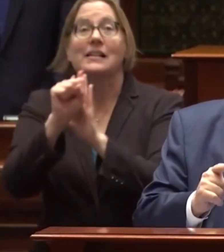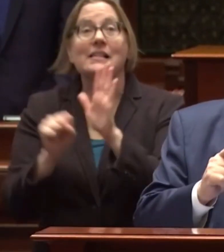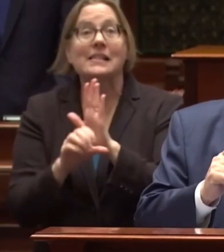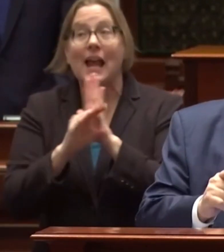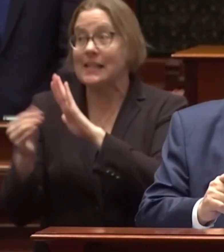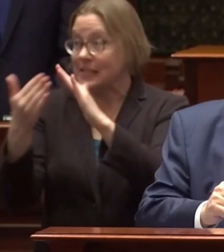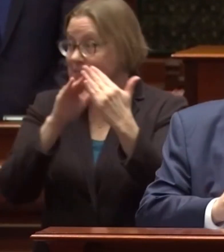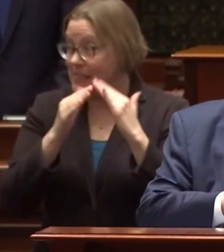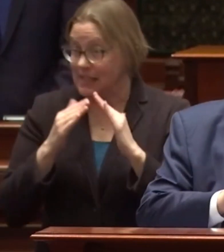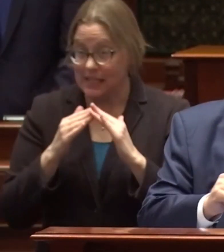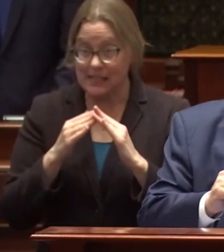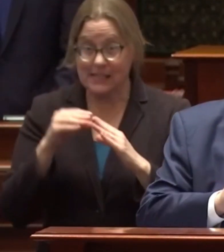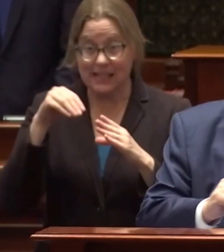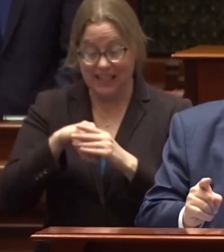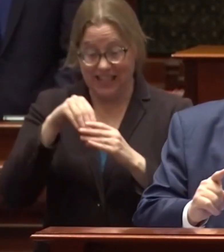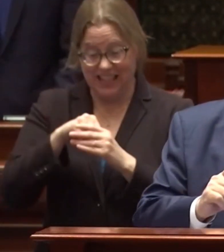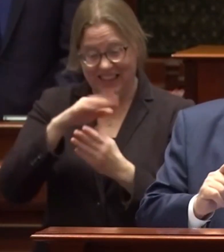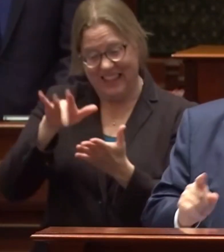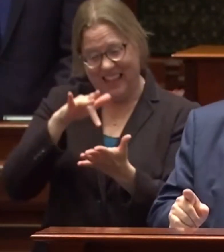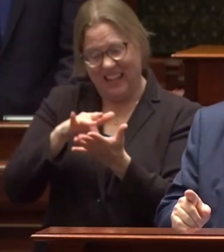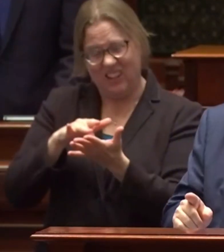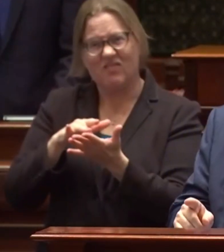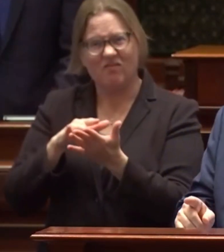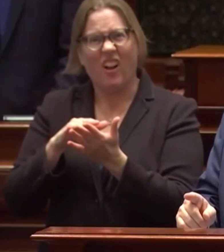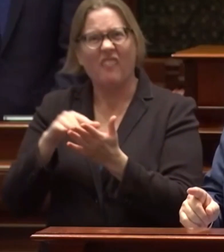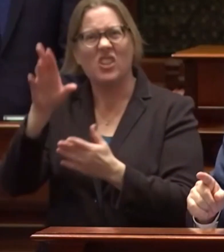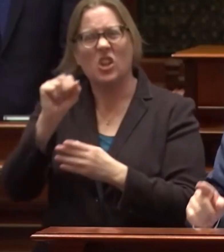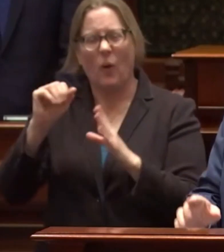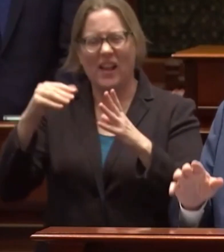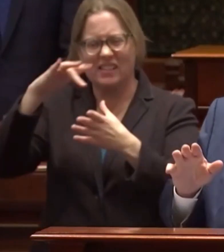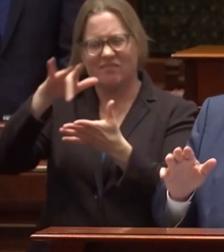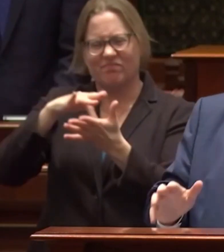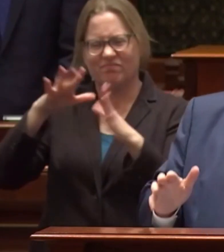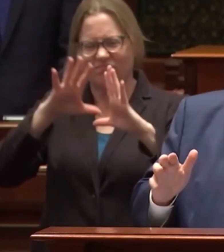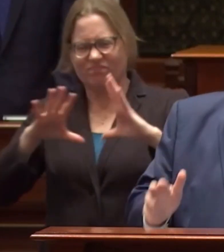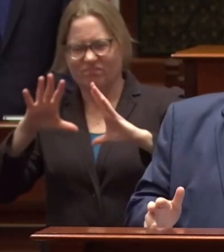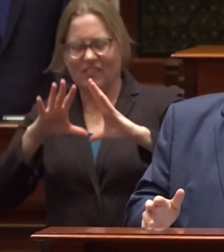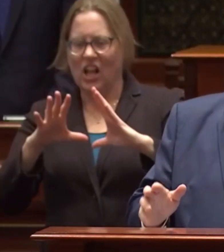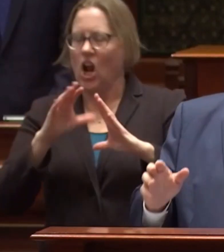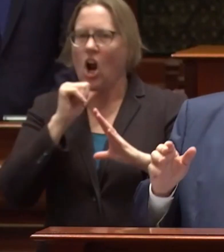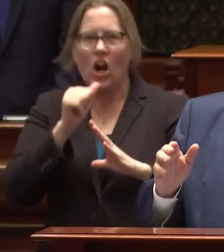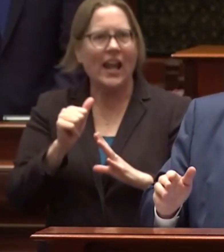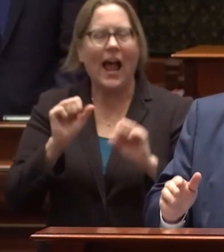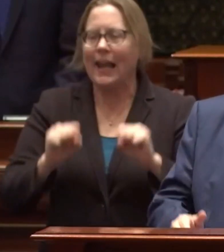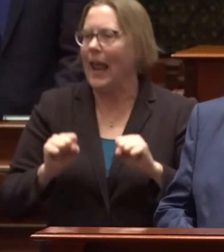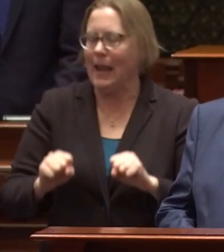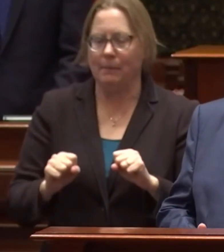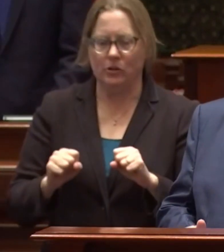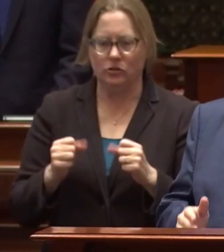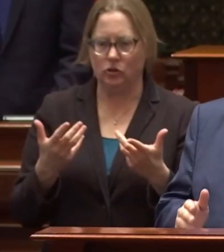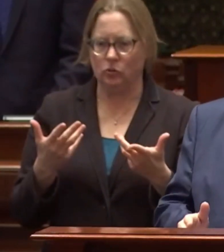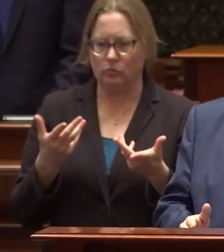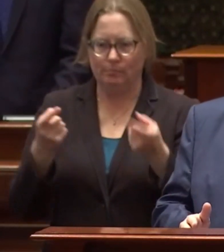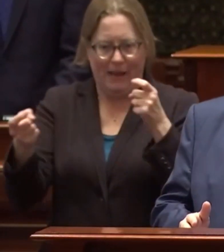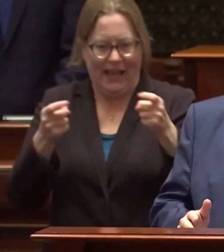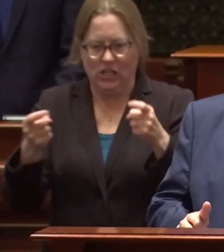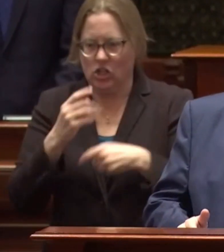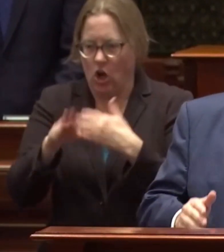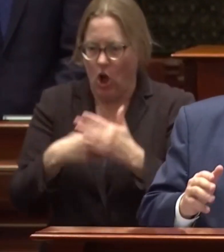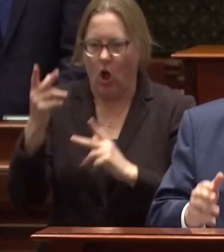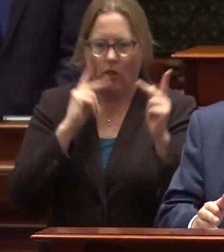in the country's interior are not equipped alone to handle the rapid influx of new arrivals that we have